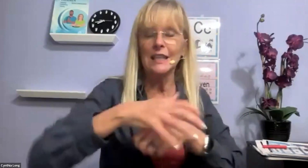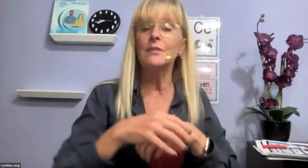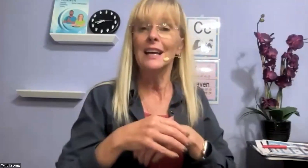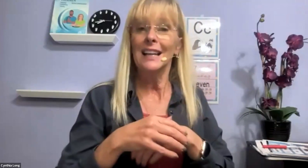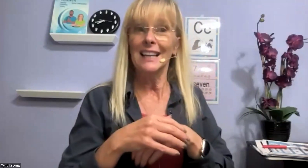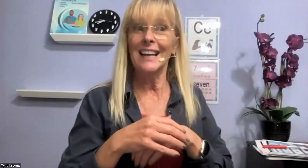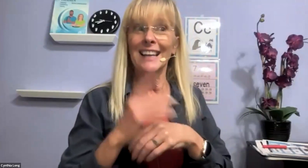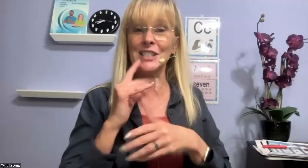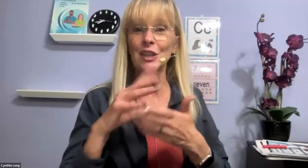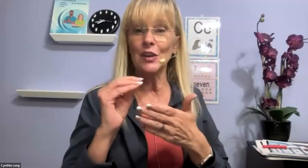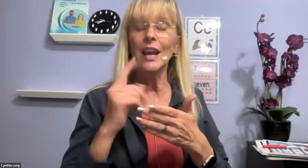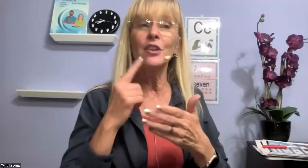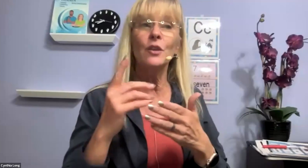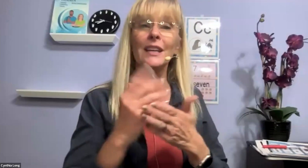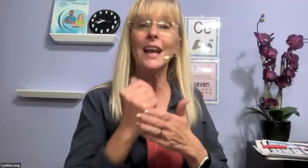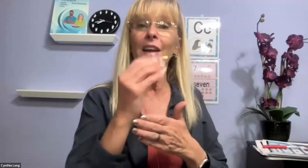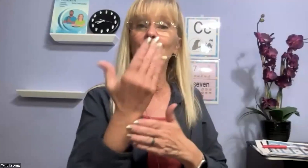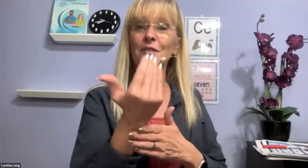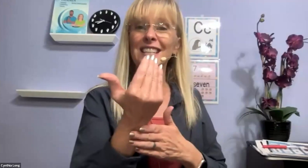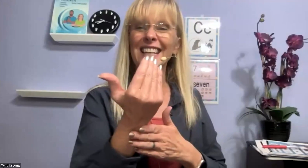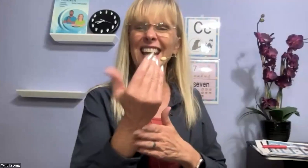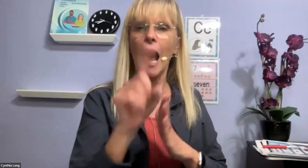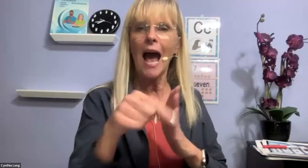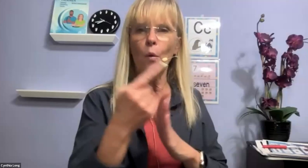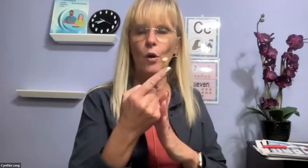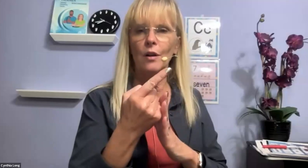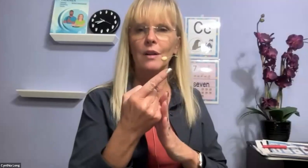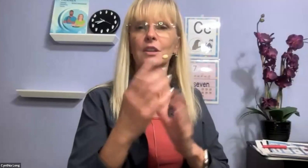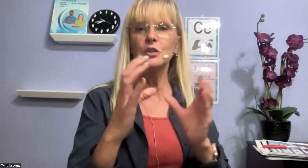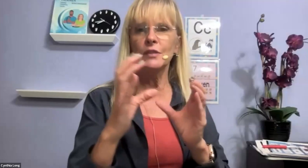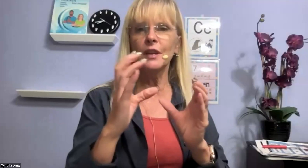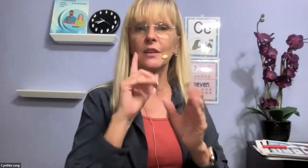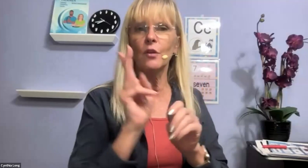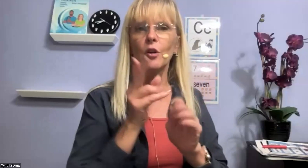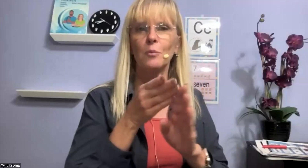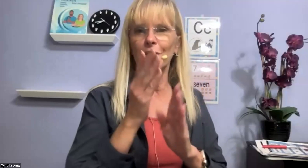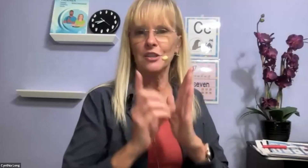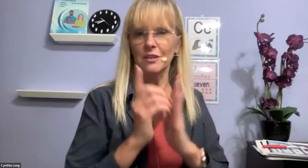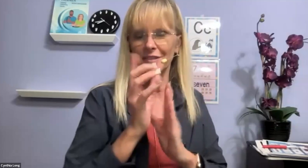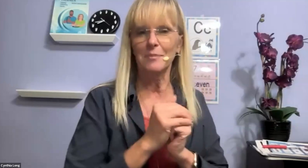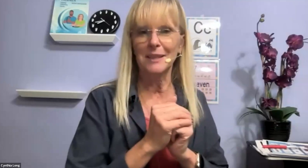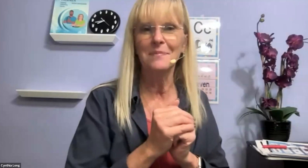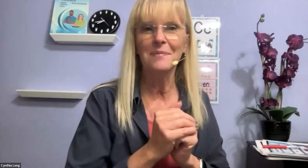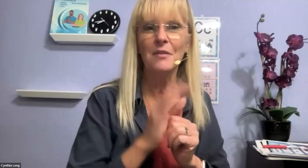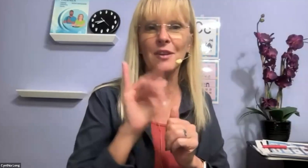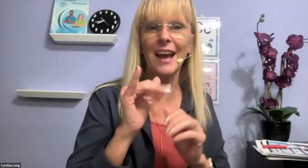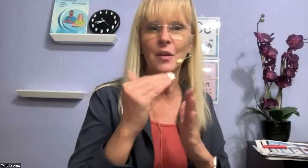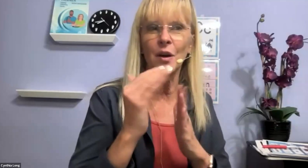sleeve, let's learn. And you'll get a 15-hour certificate for your professional development for that